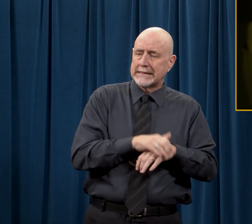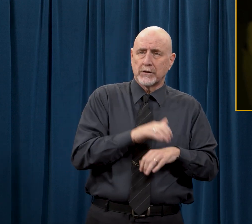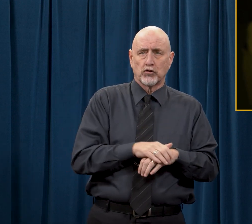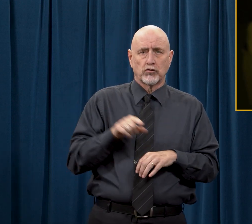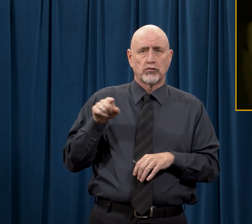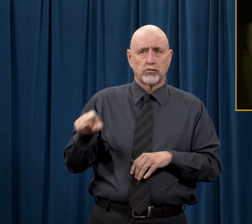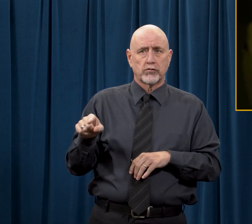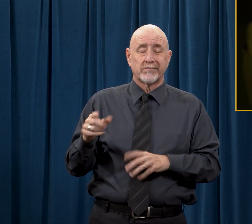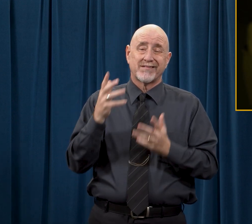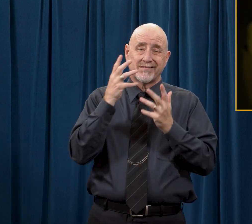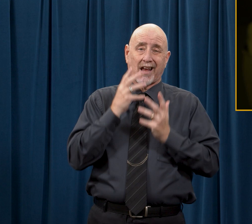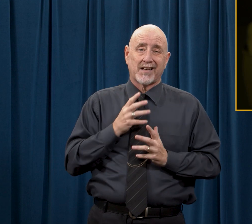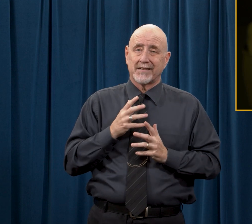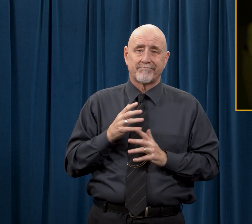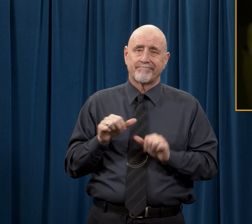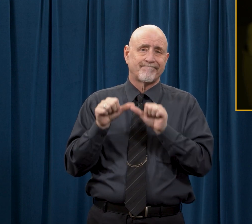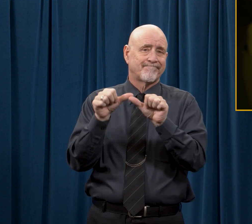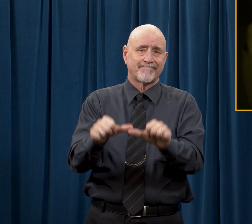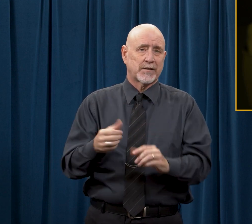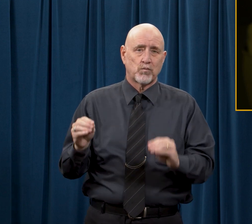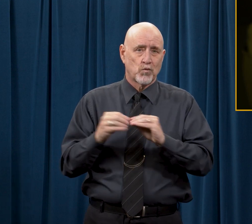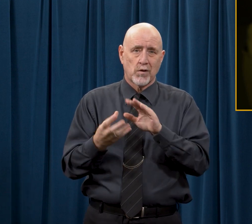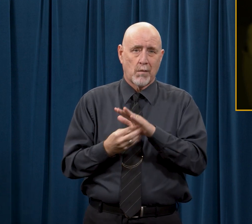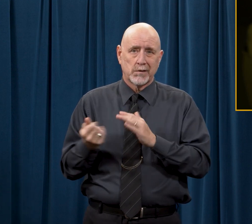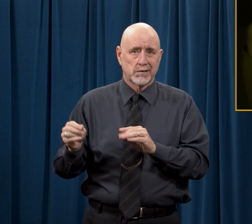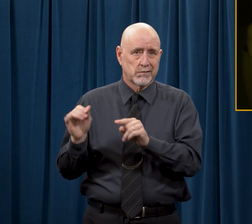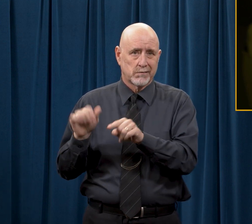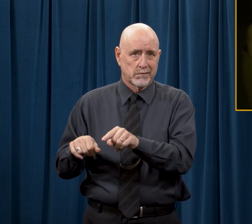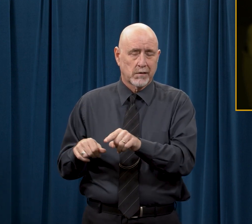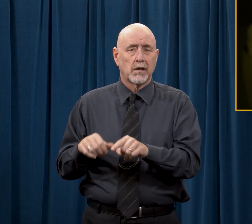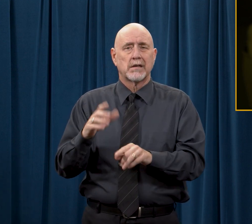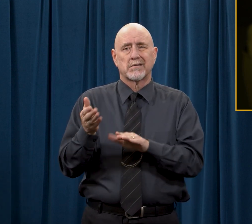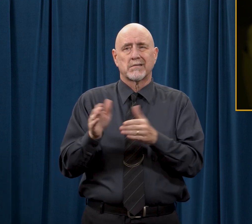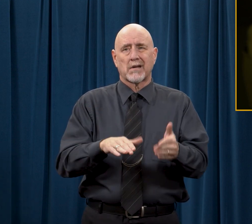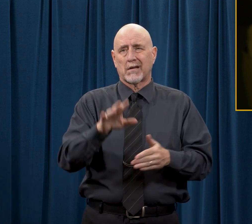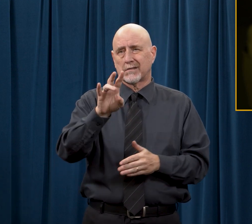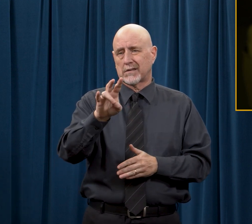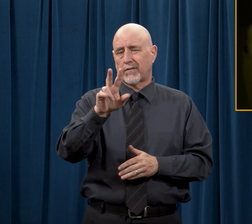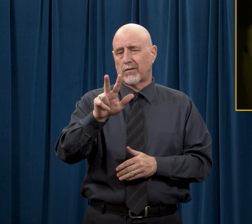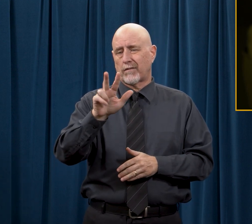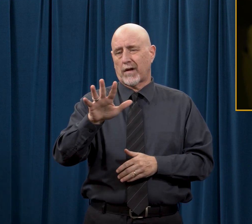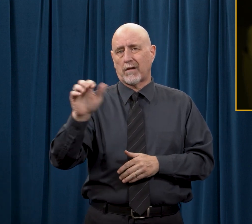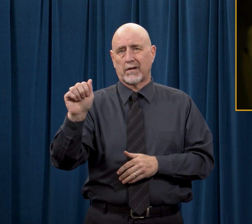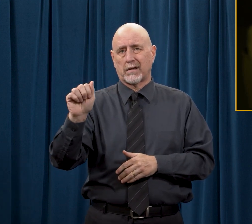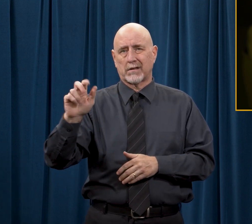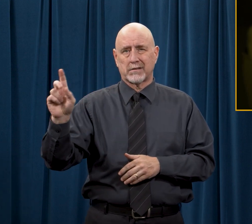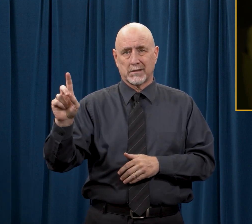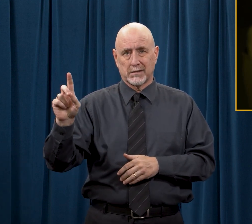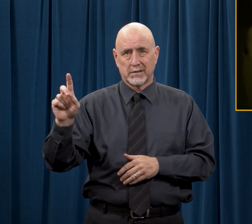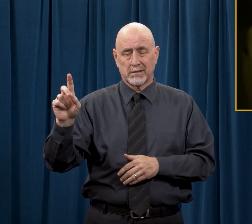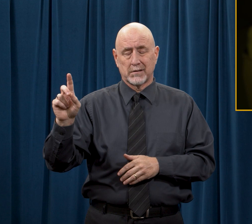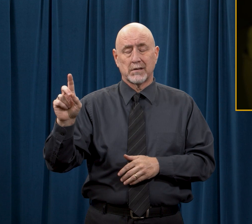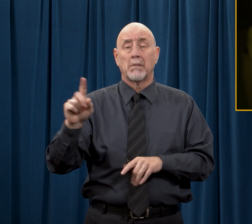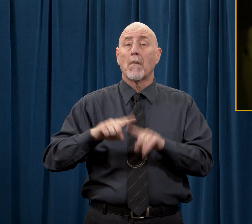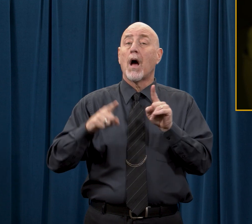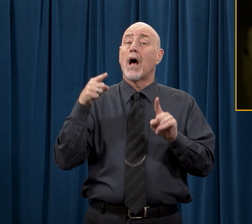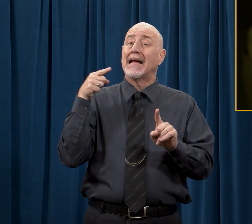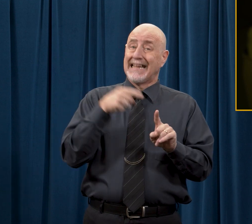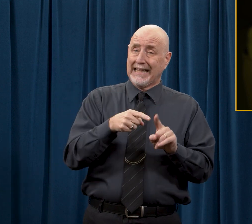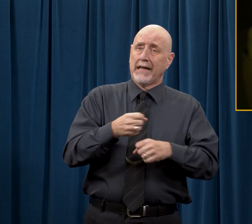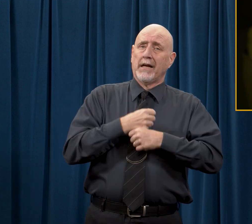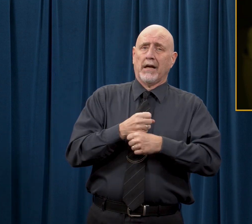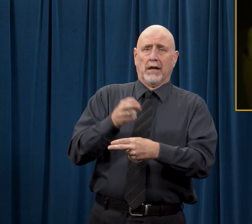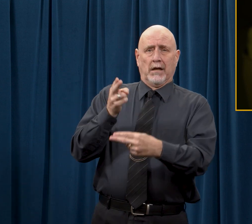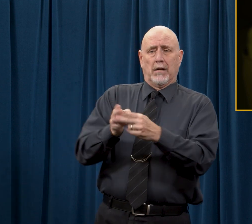New Testament, which sadly have not survived. He died in 735 AD. He